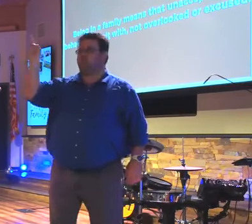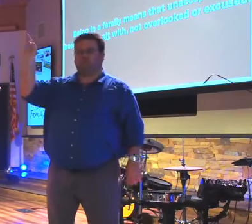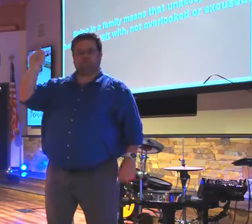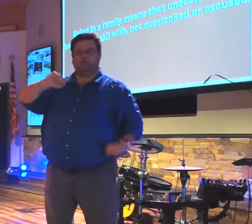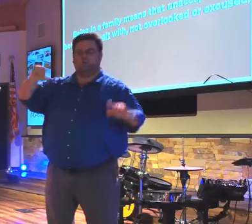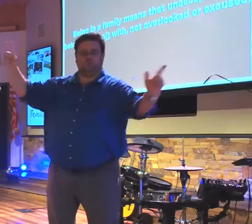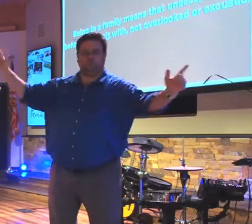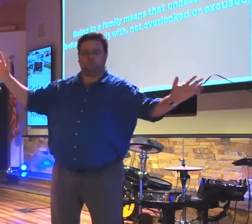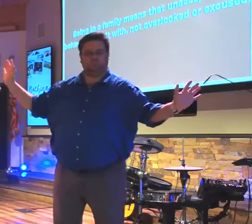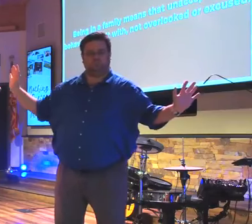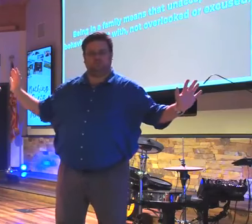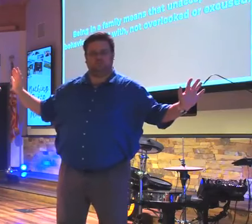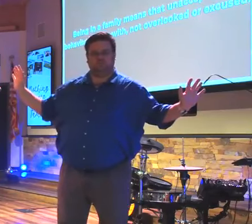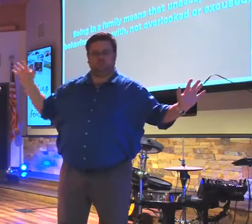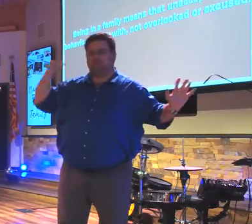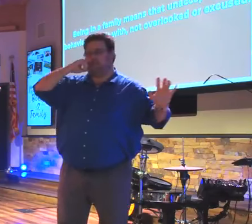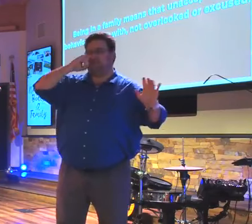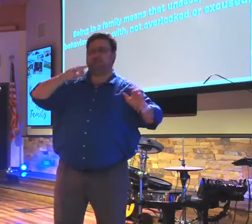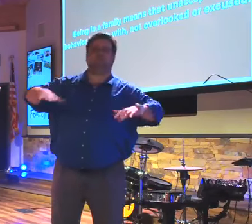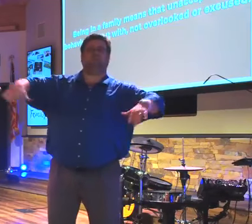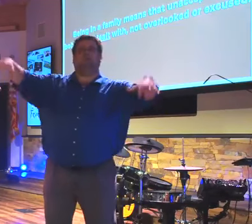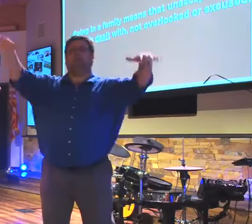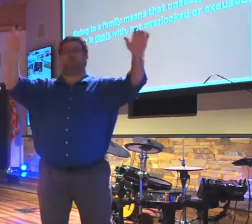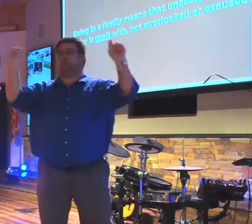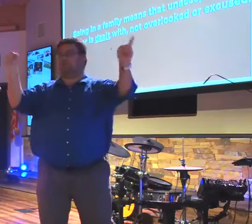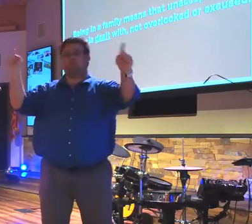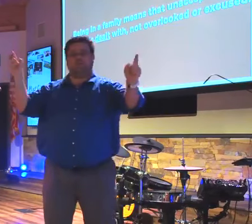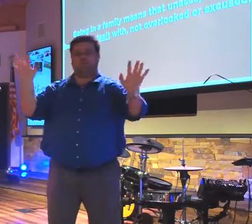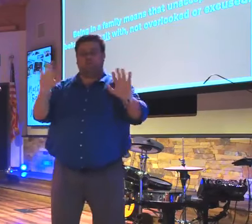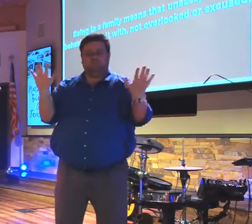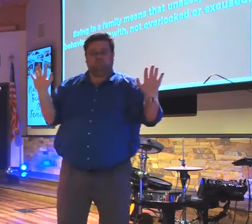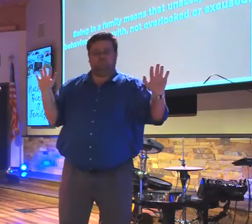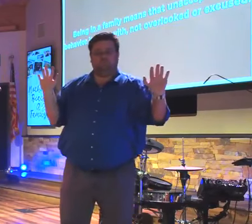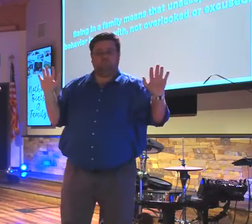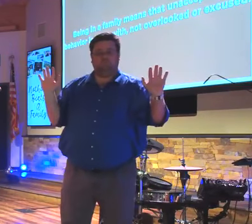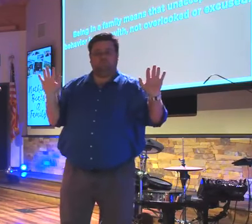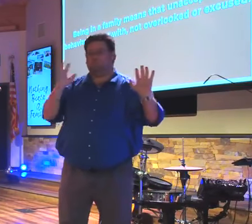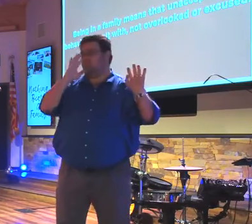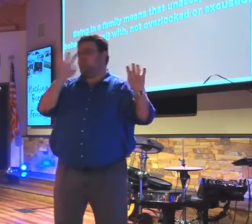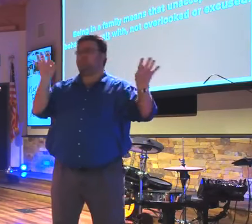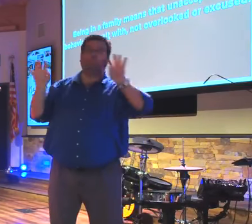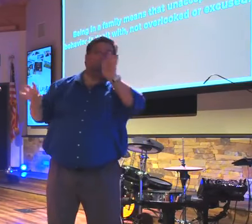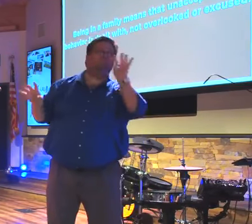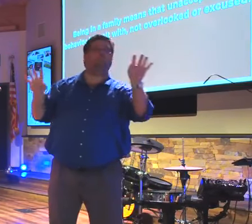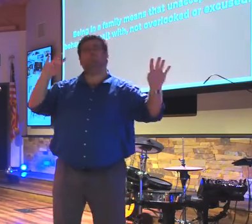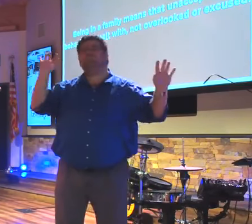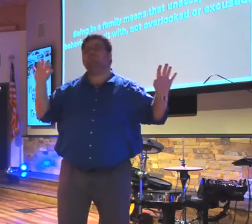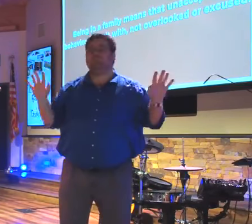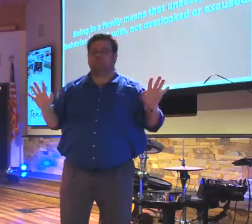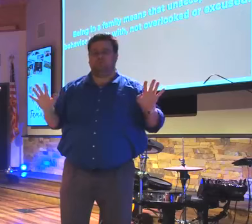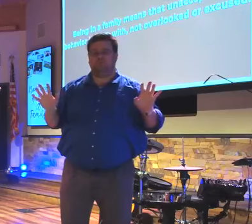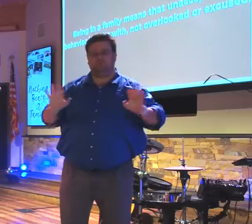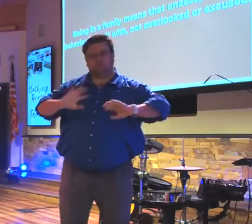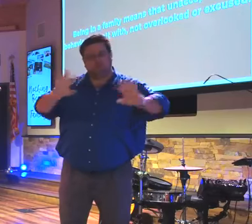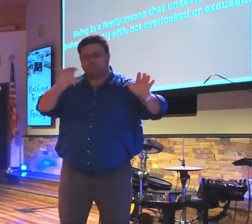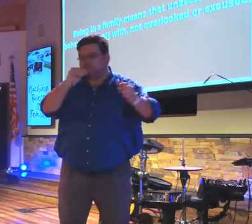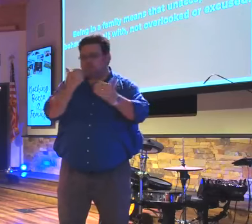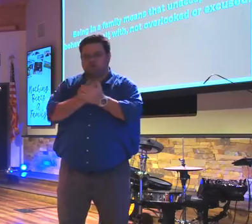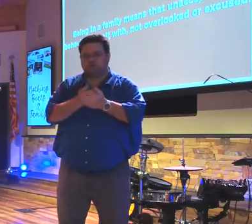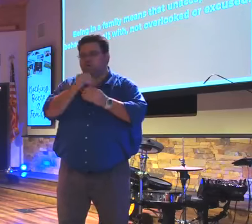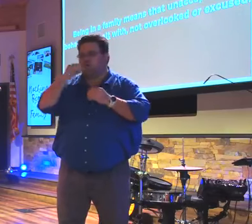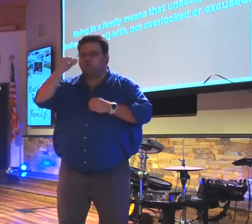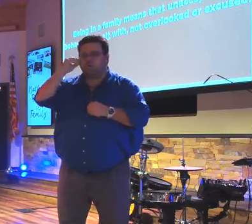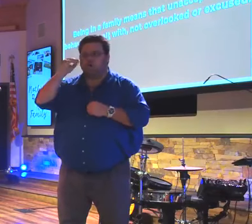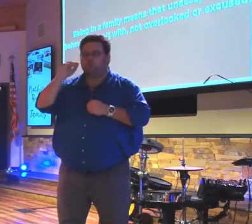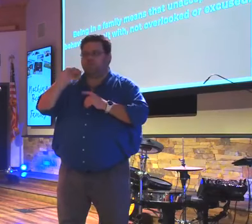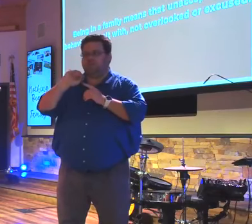whatsoever. And they're not getting corrected. And that does not create a good home